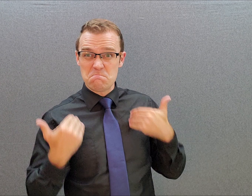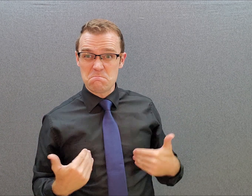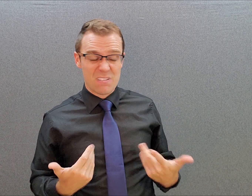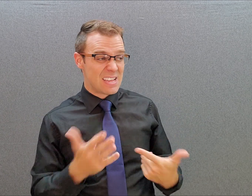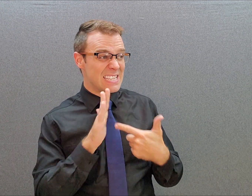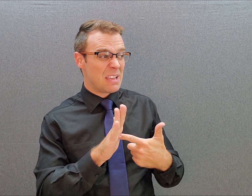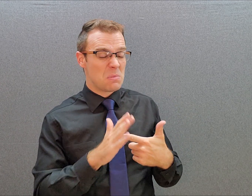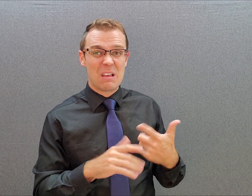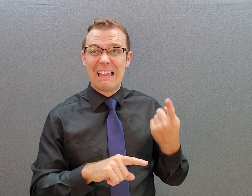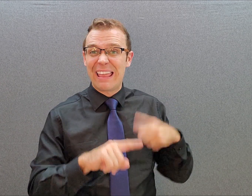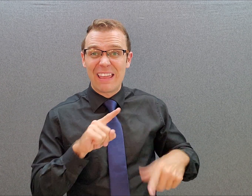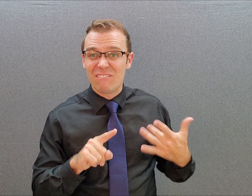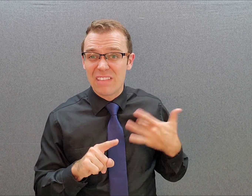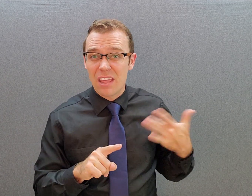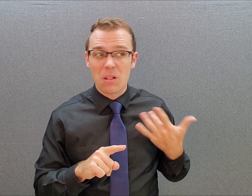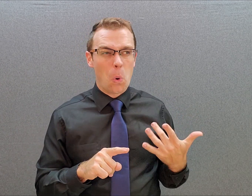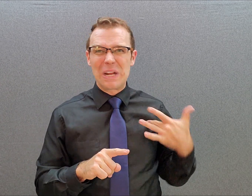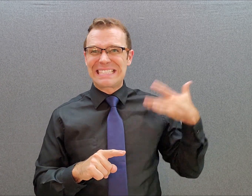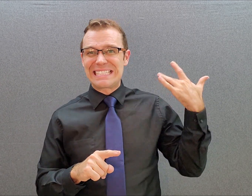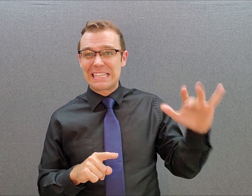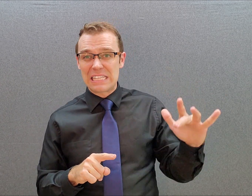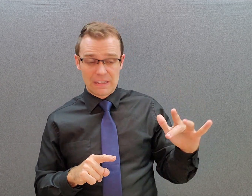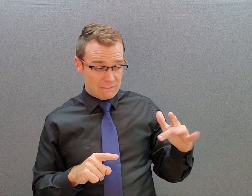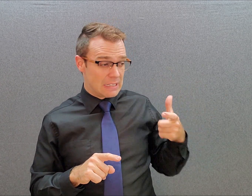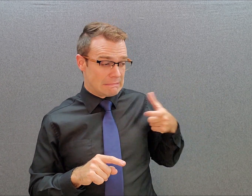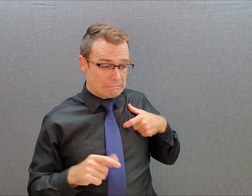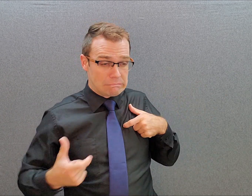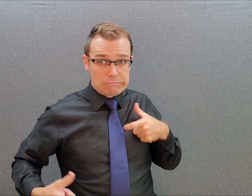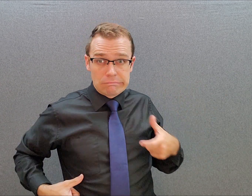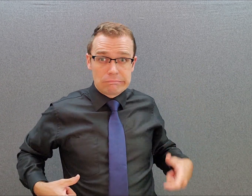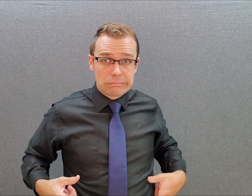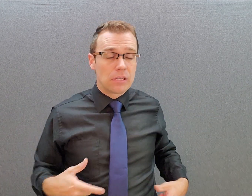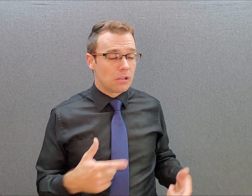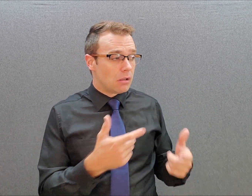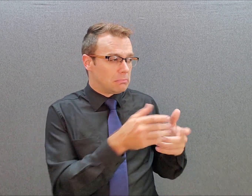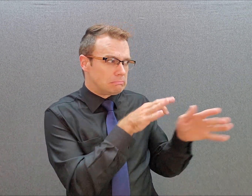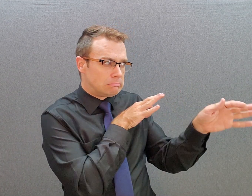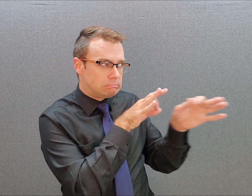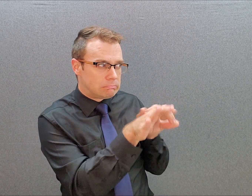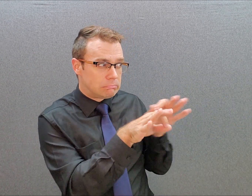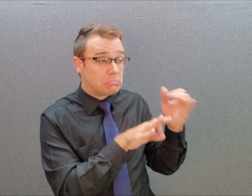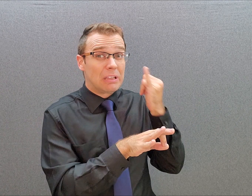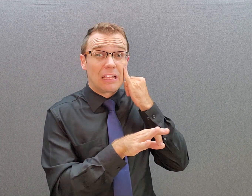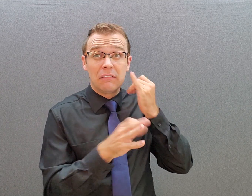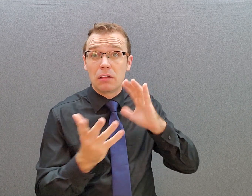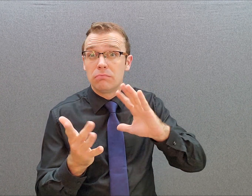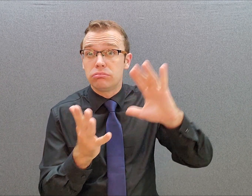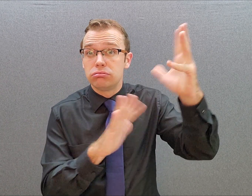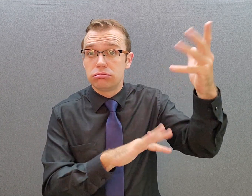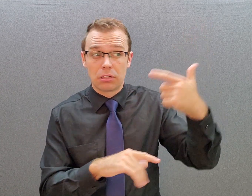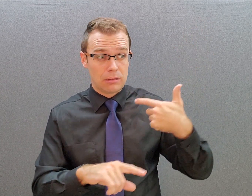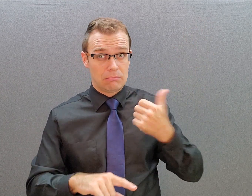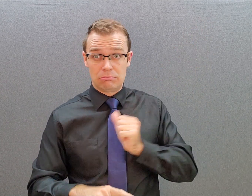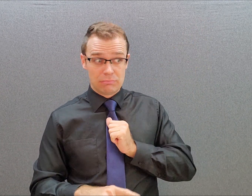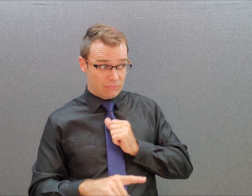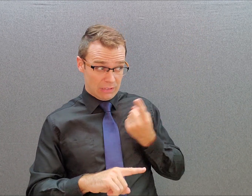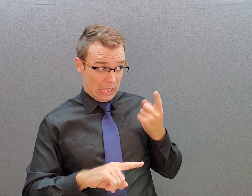have reduced feeling. Have them check these areas for injuries after a disaster if you cannot check them